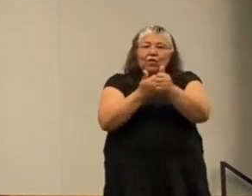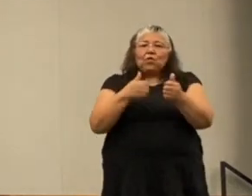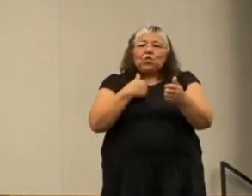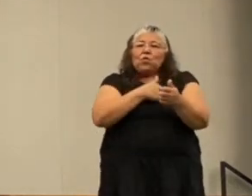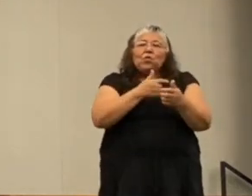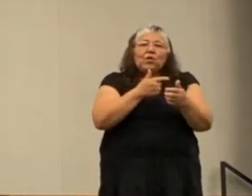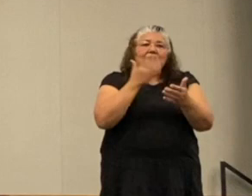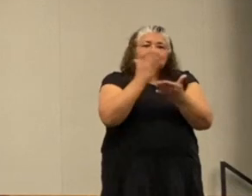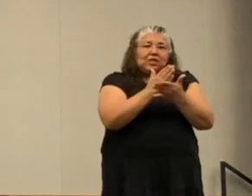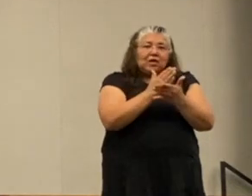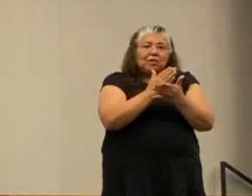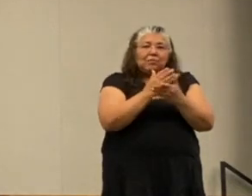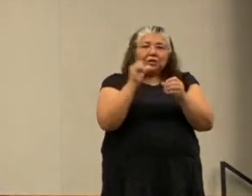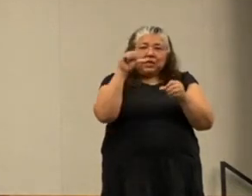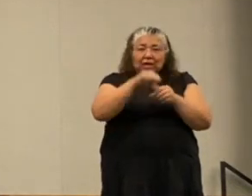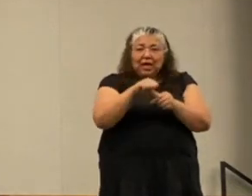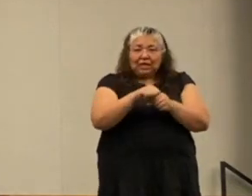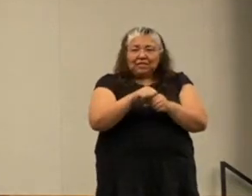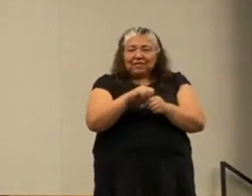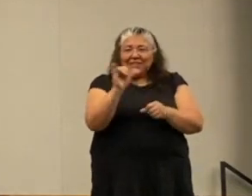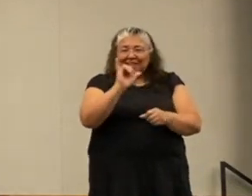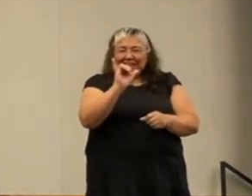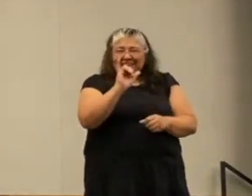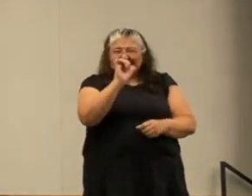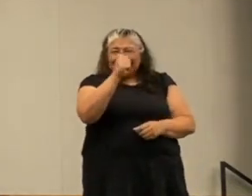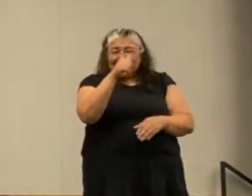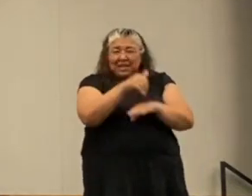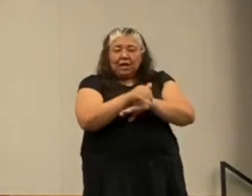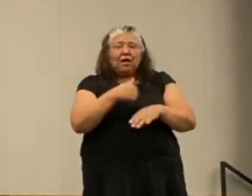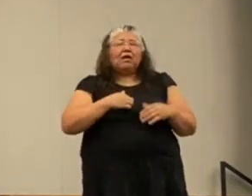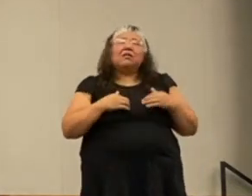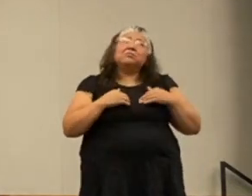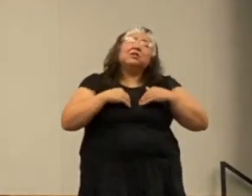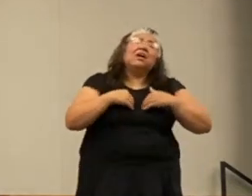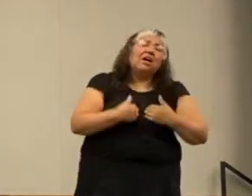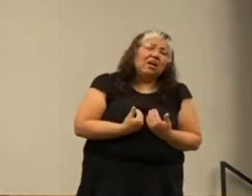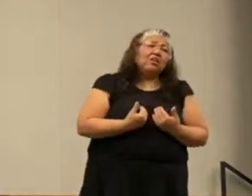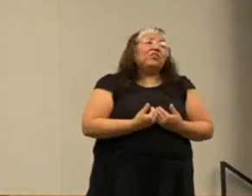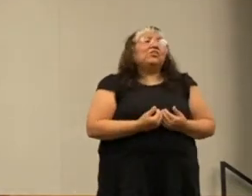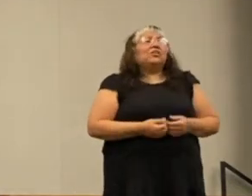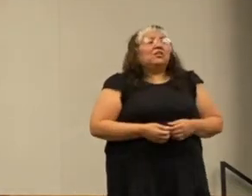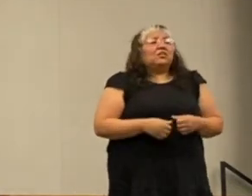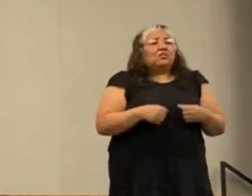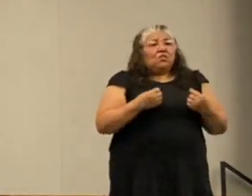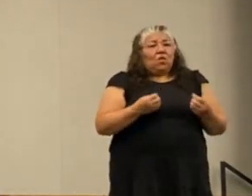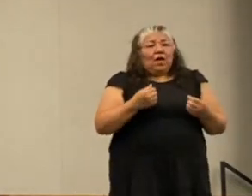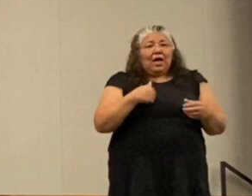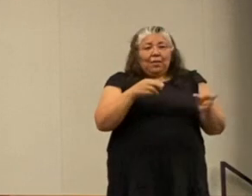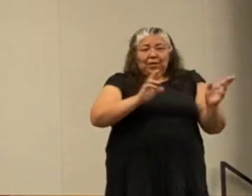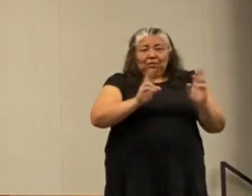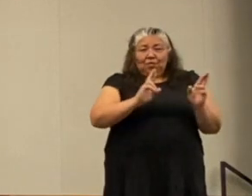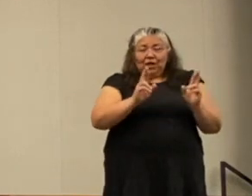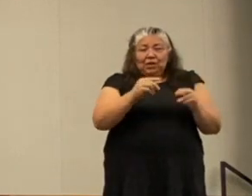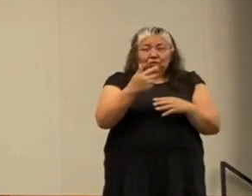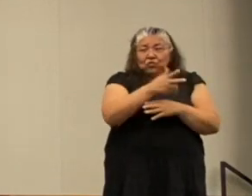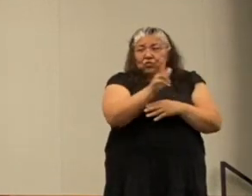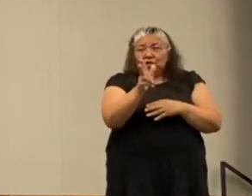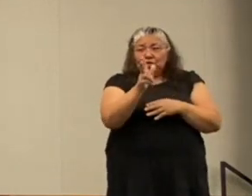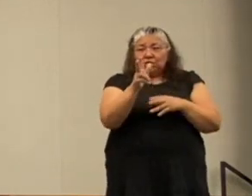Longmont to get gas. And it's like 10 o'clock at night, and I'm super tired. And so I'm getting ready to turn